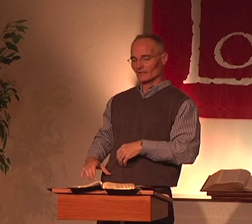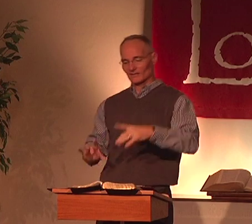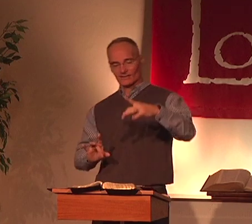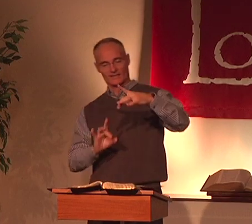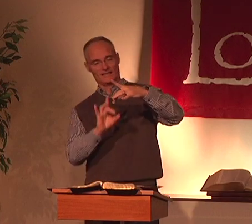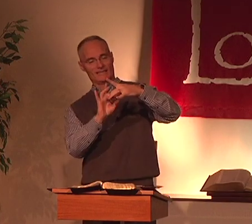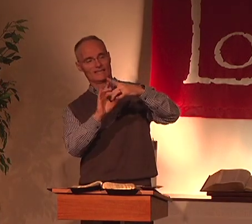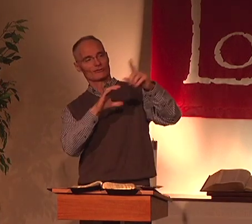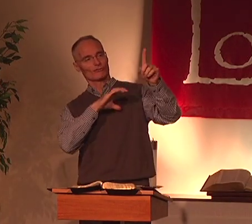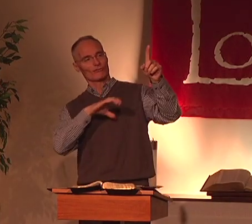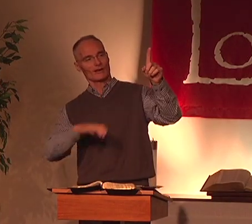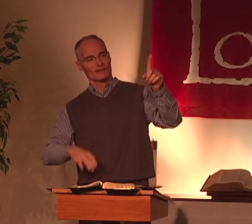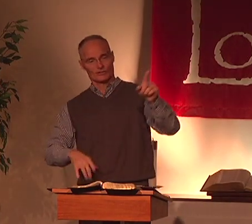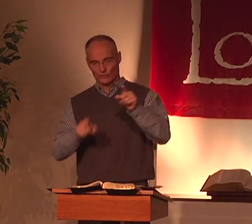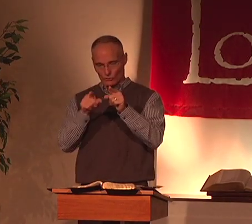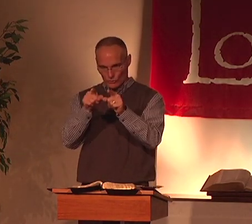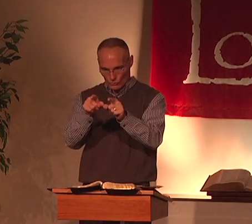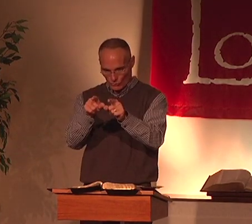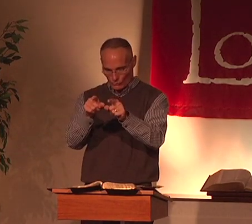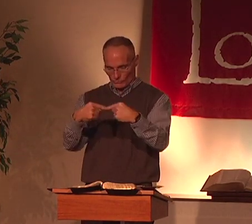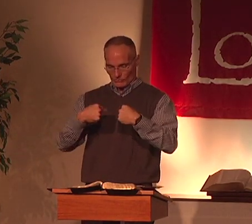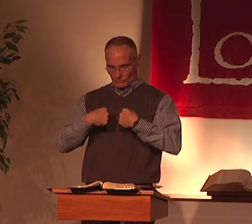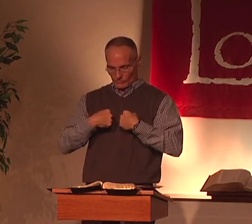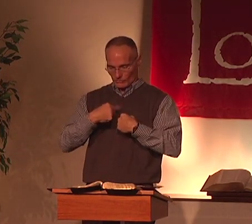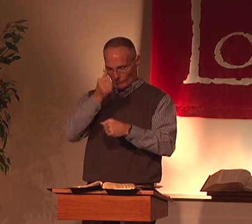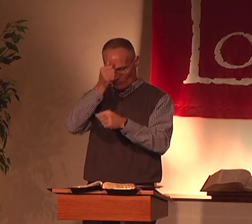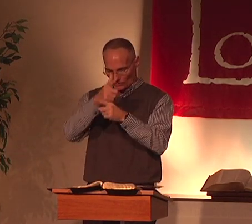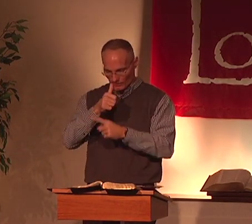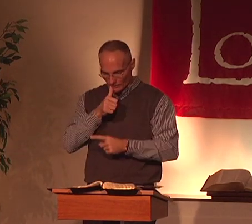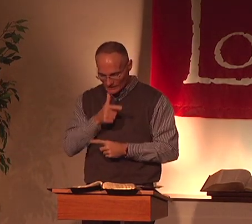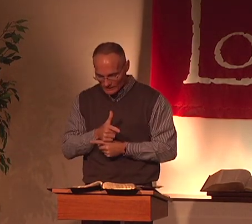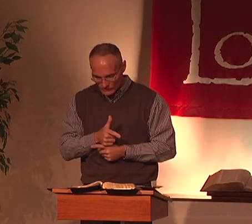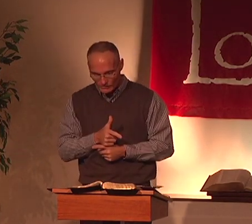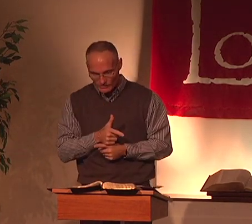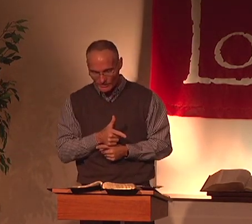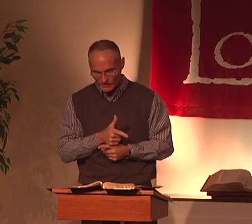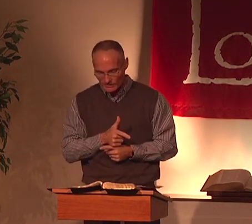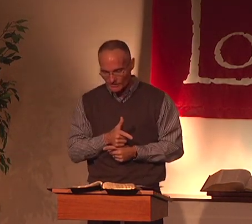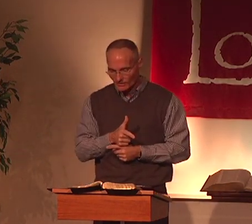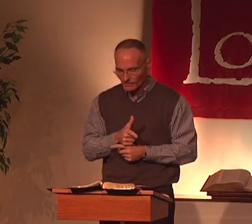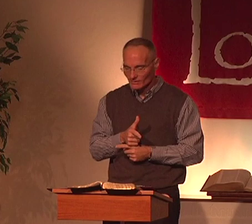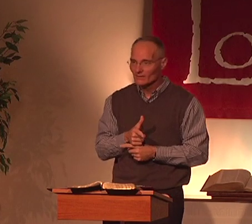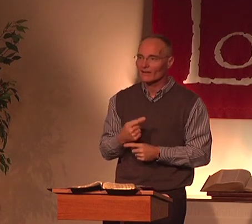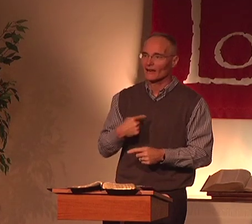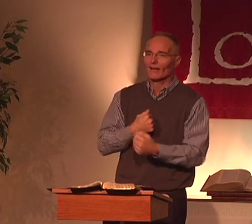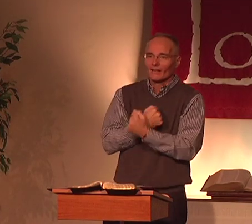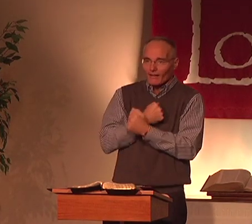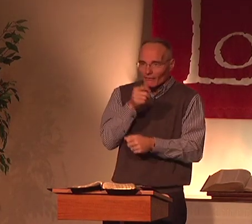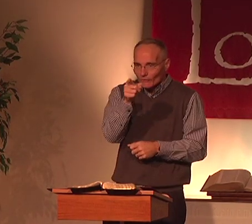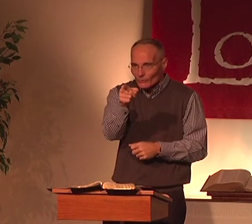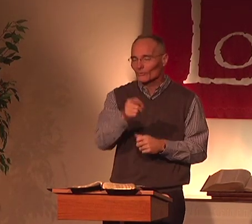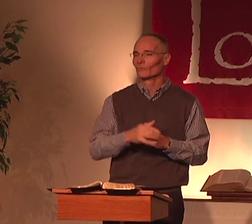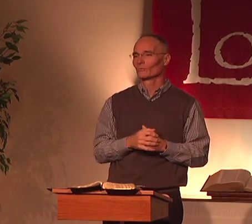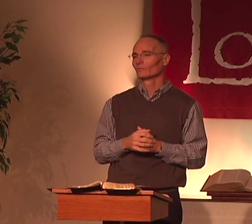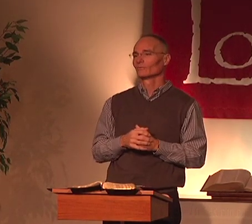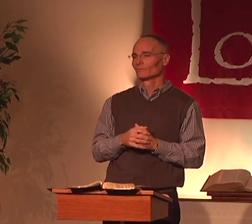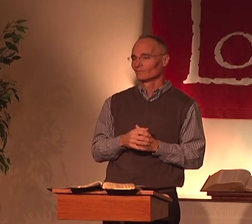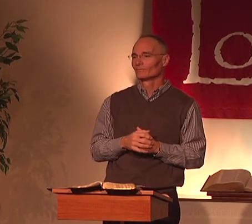In Christ In Christ You and I Are brothers And sisters And I Love you